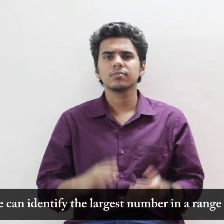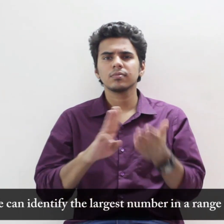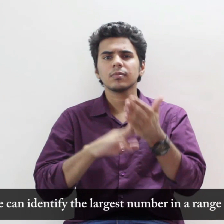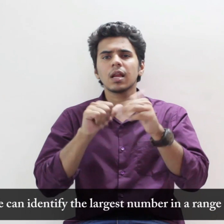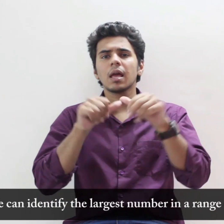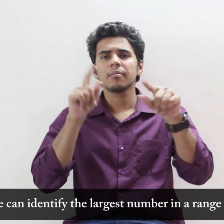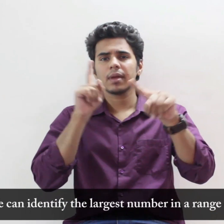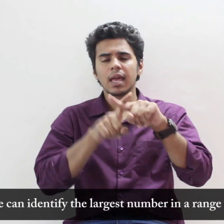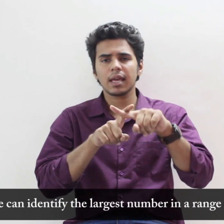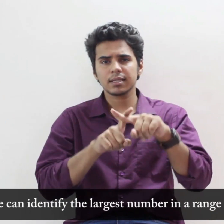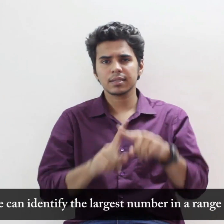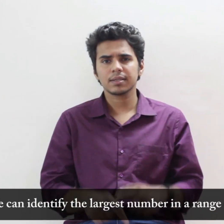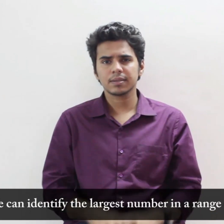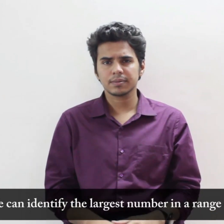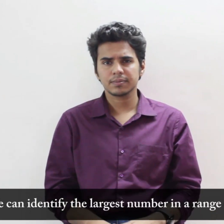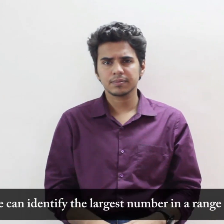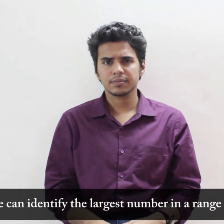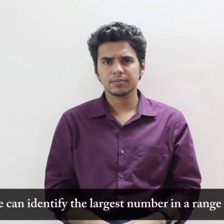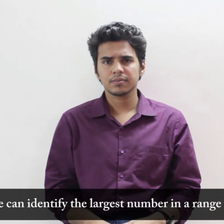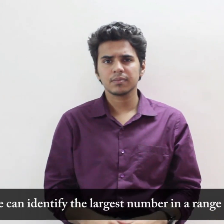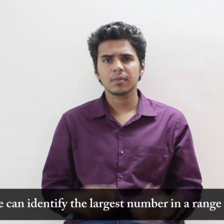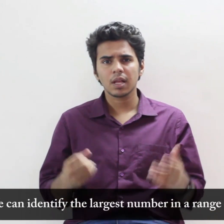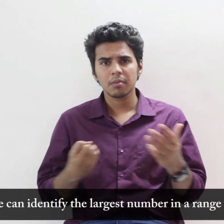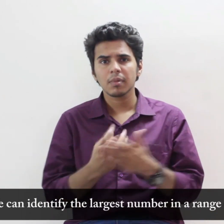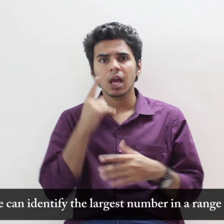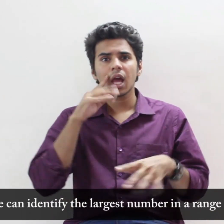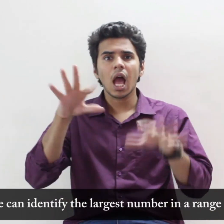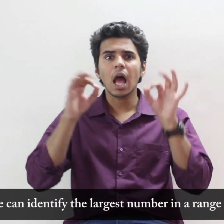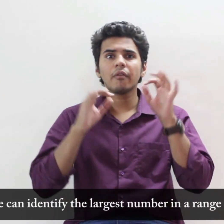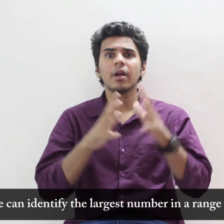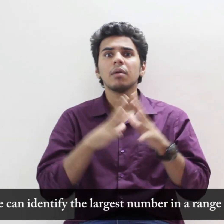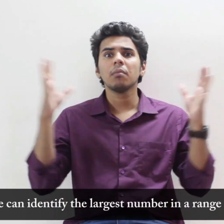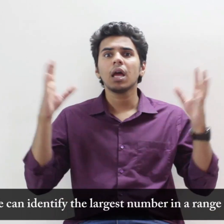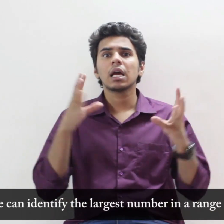Max, we can identify the largest number in a range of cells with it.